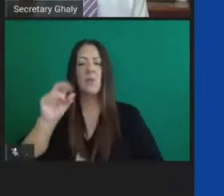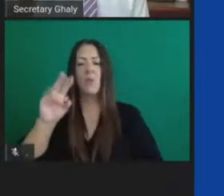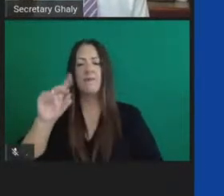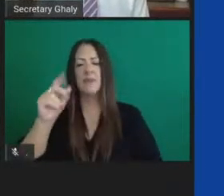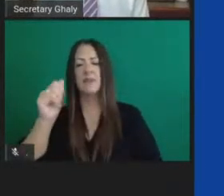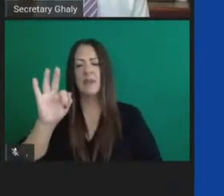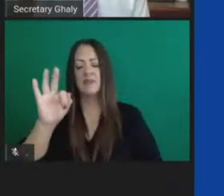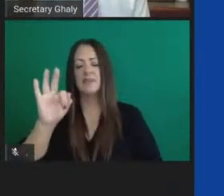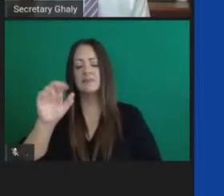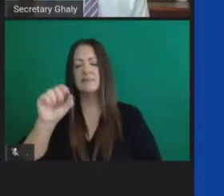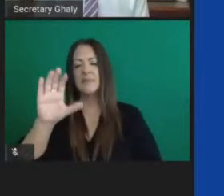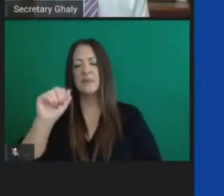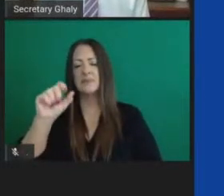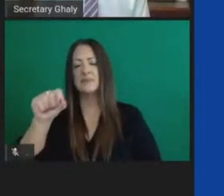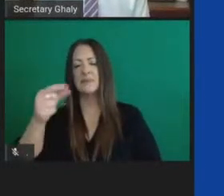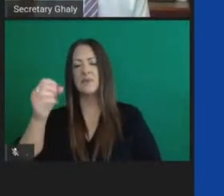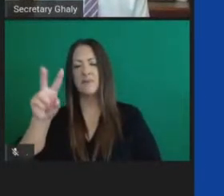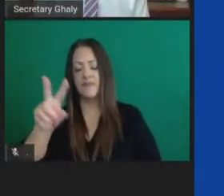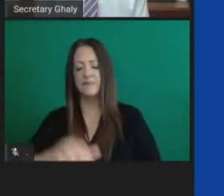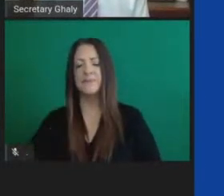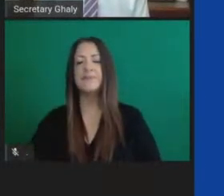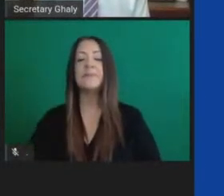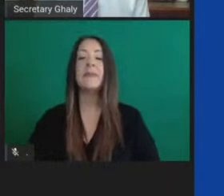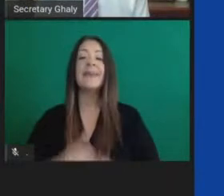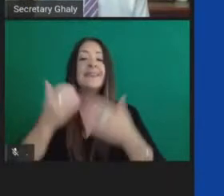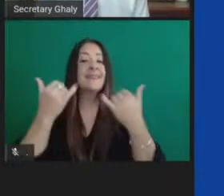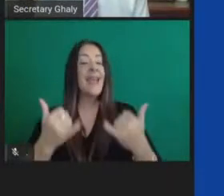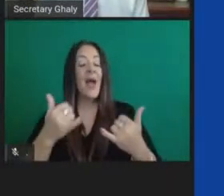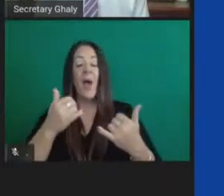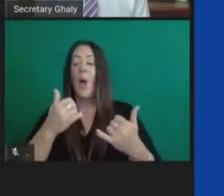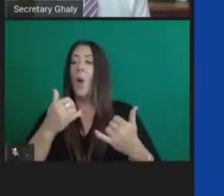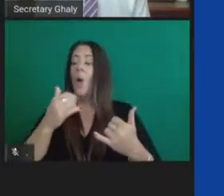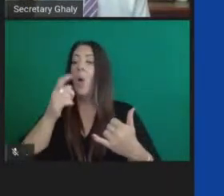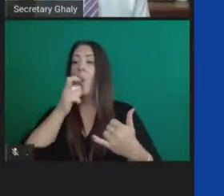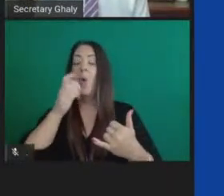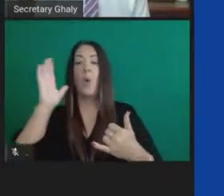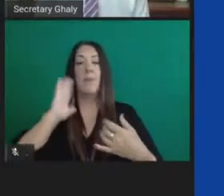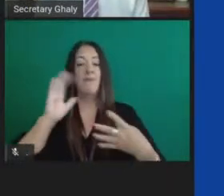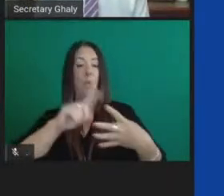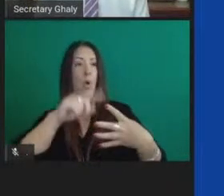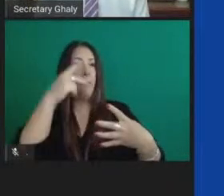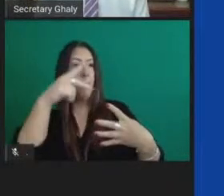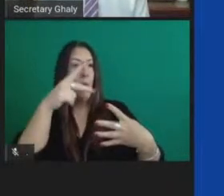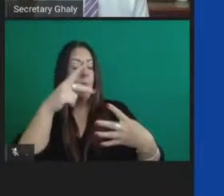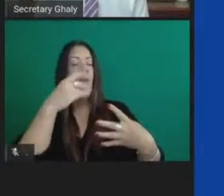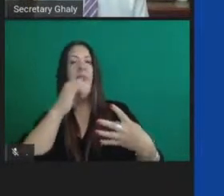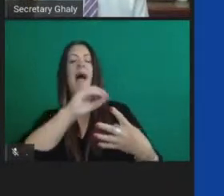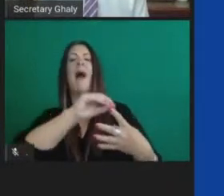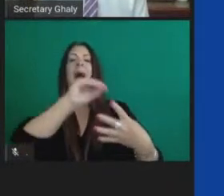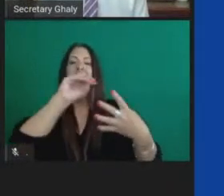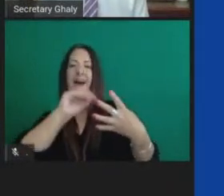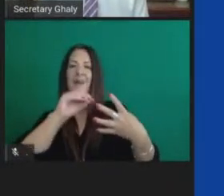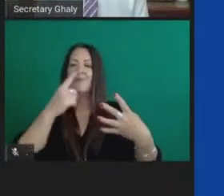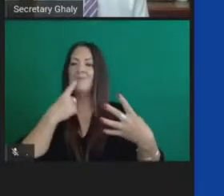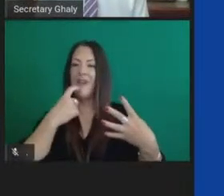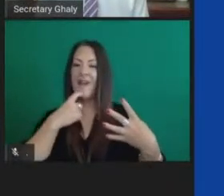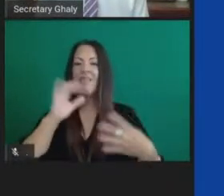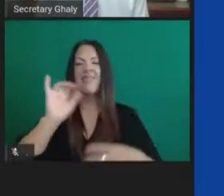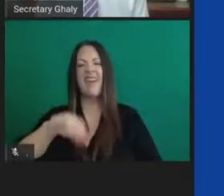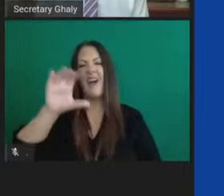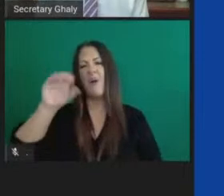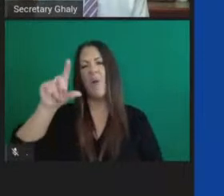So today we have a number of counties moving from purple to red: Colusa County, Kern County, Kings,